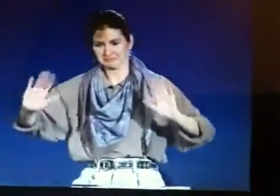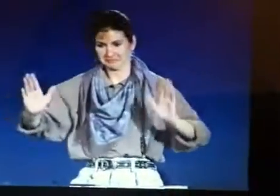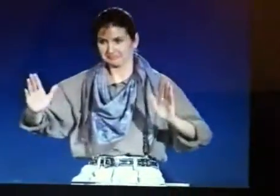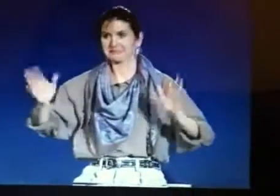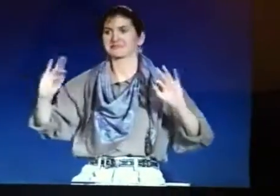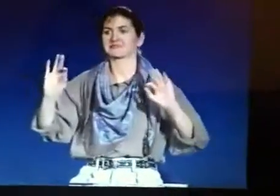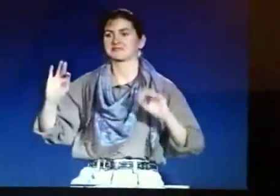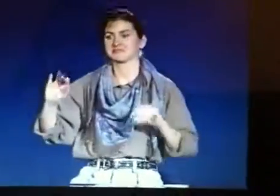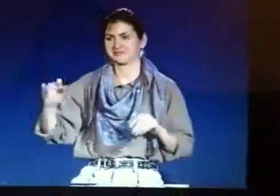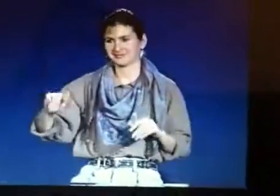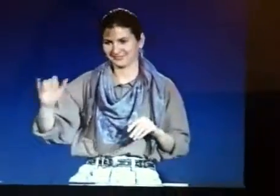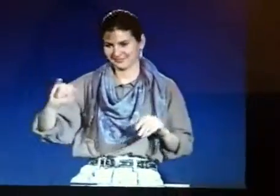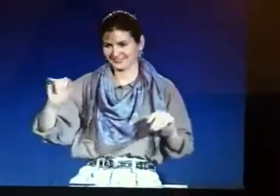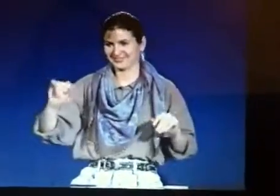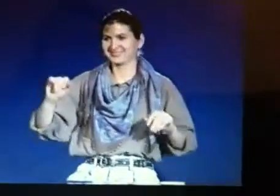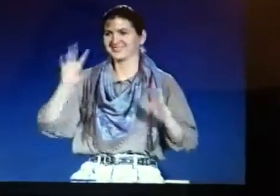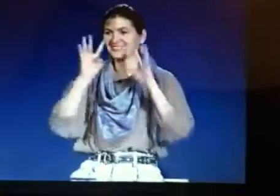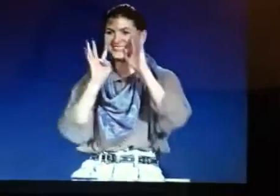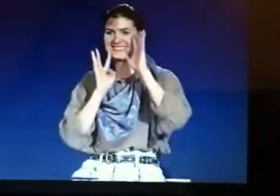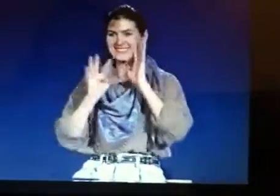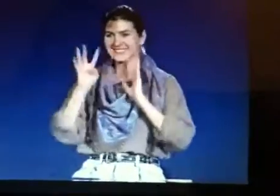nice. Looks nice and clean.